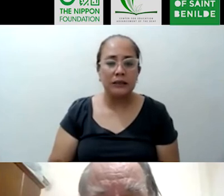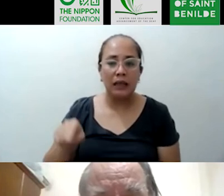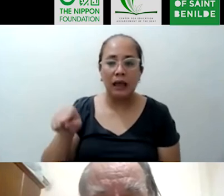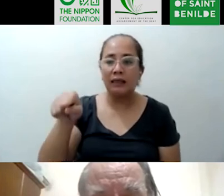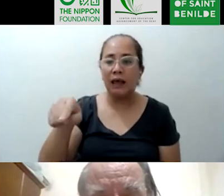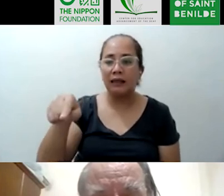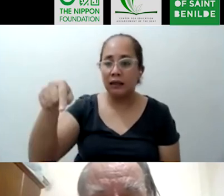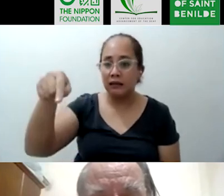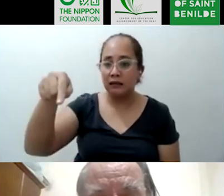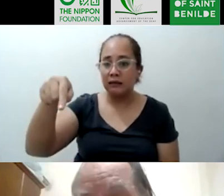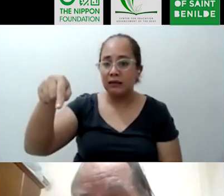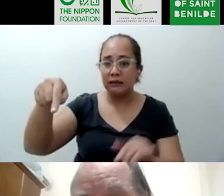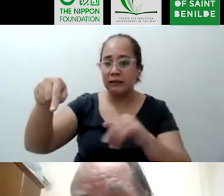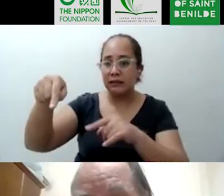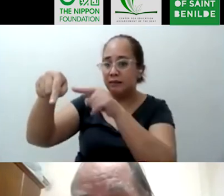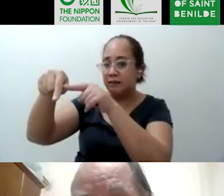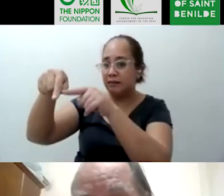downward orientation for that?